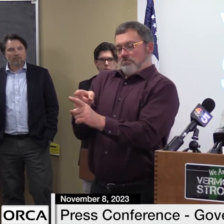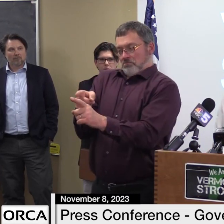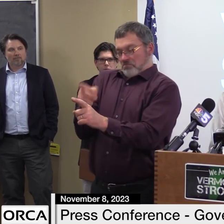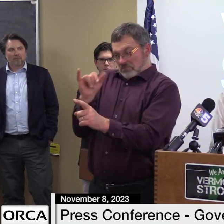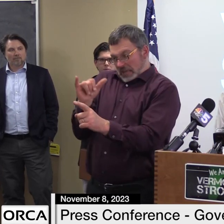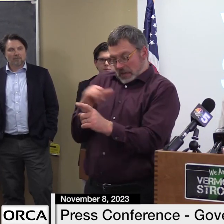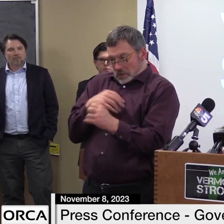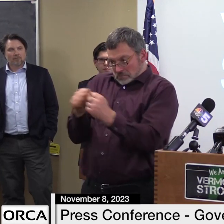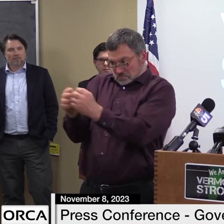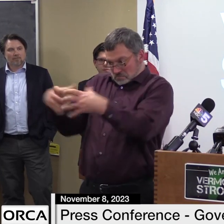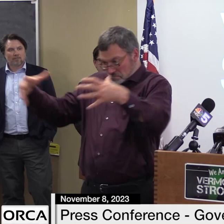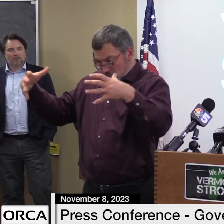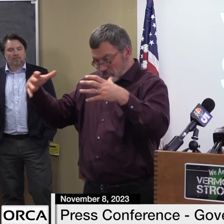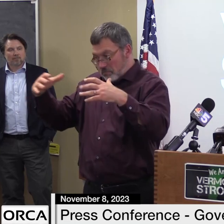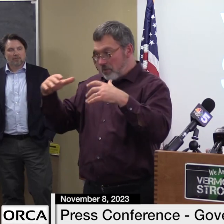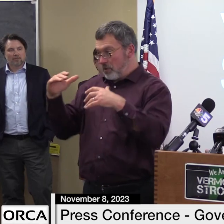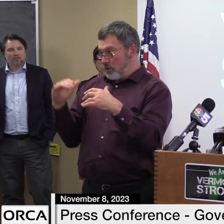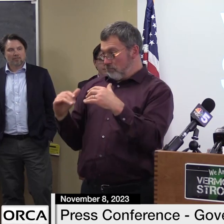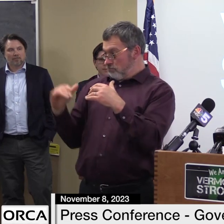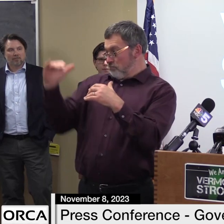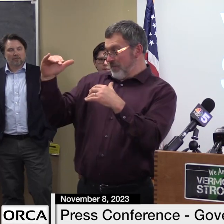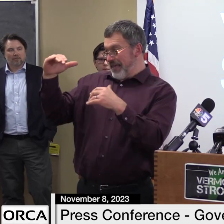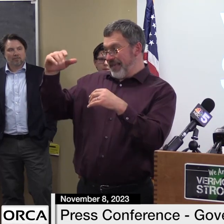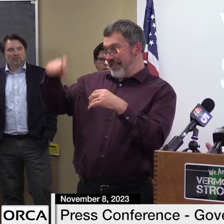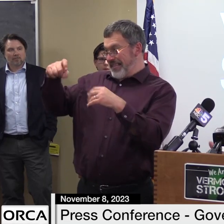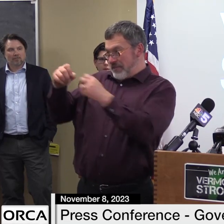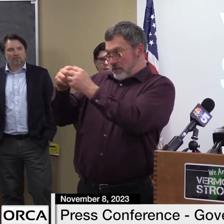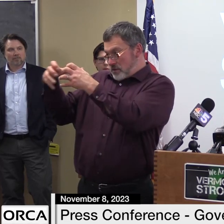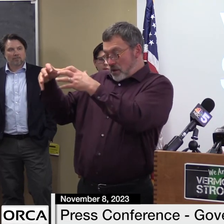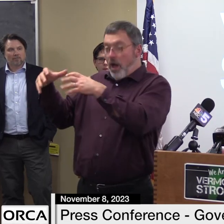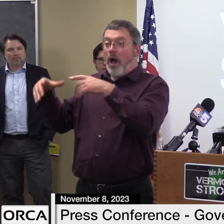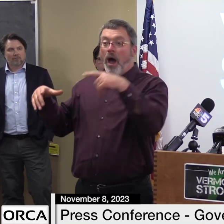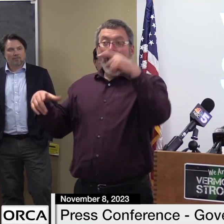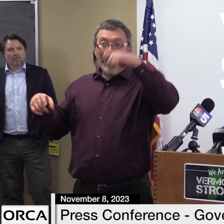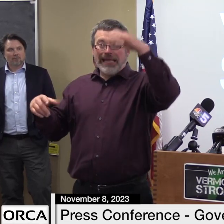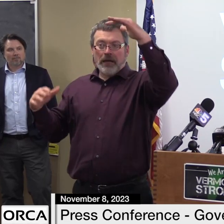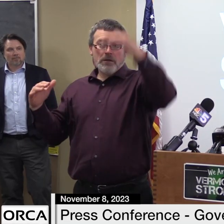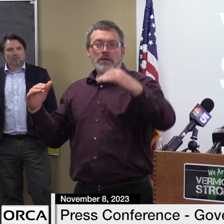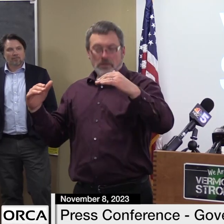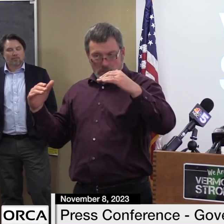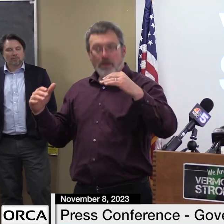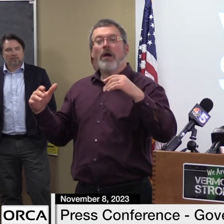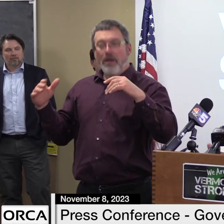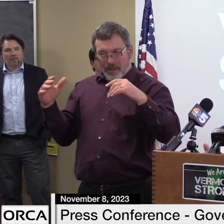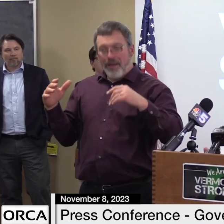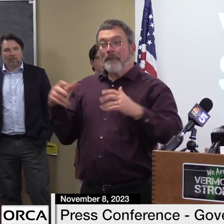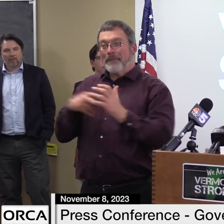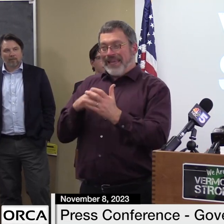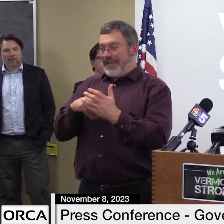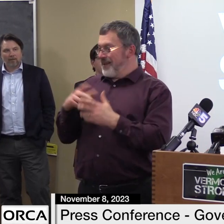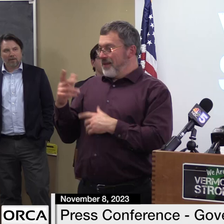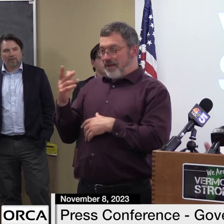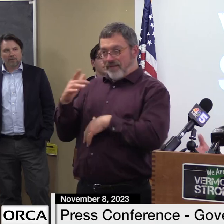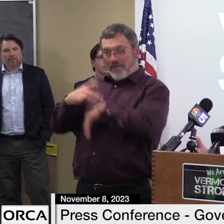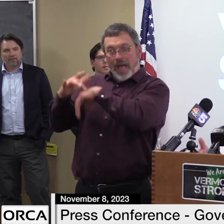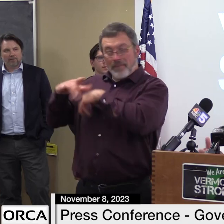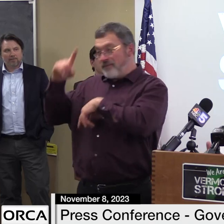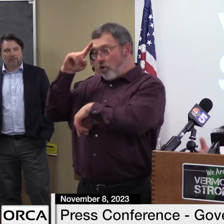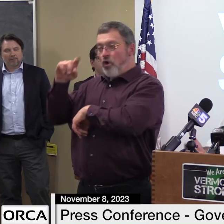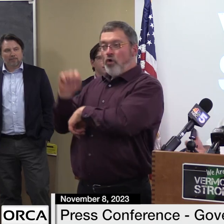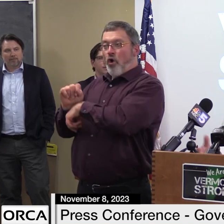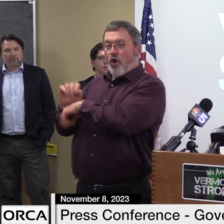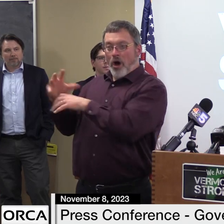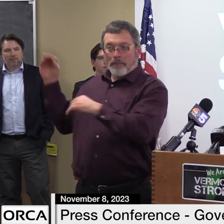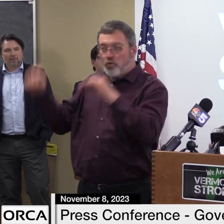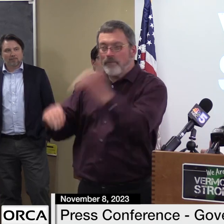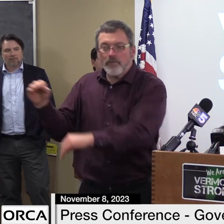because it'll lift the economy and inject the economy with the workers we need to supplement the income. So I